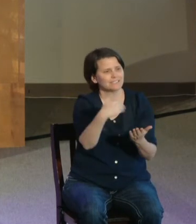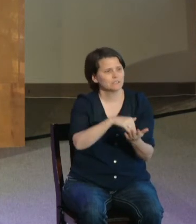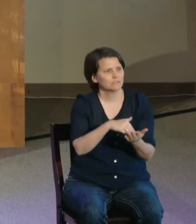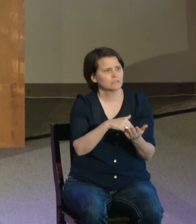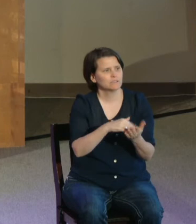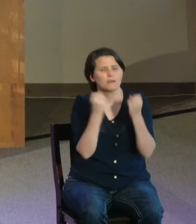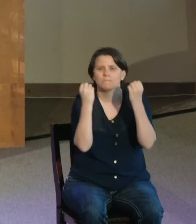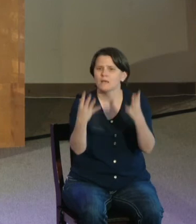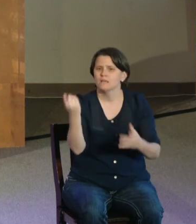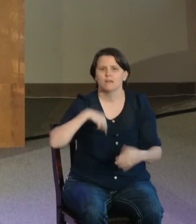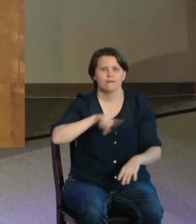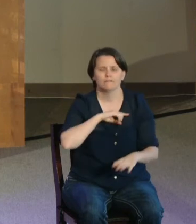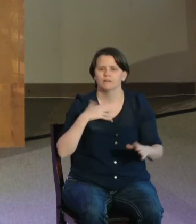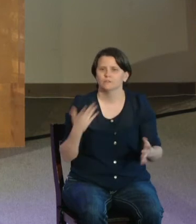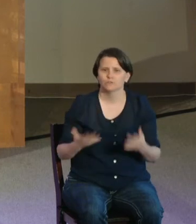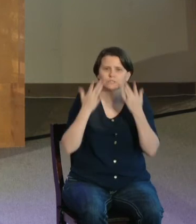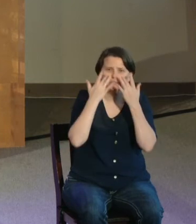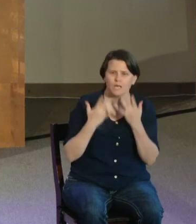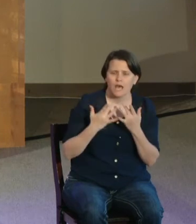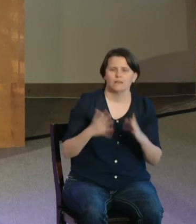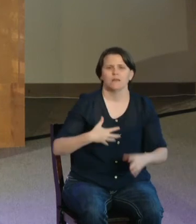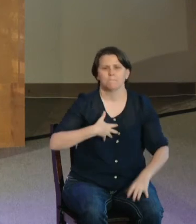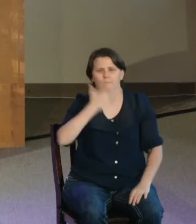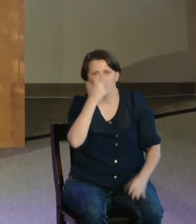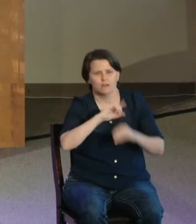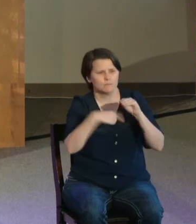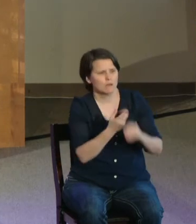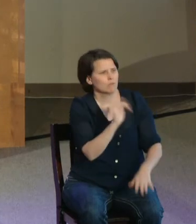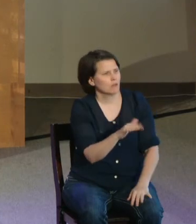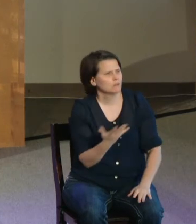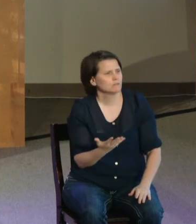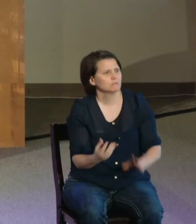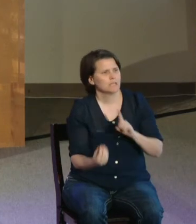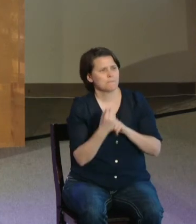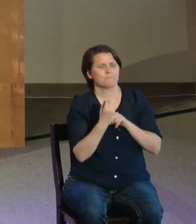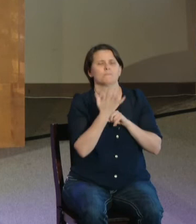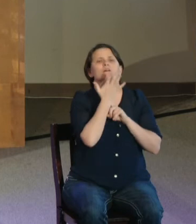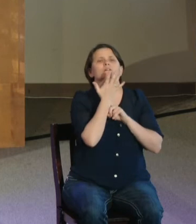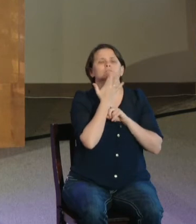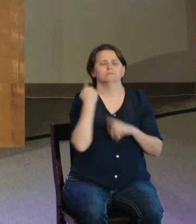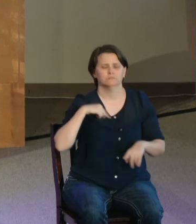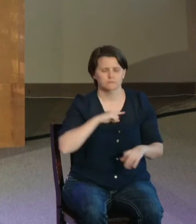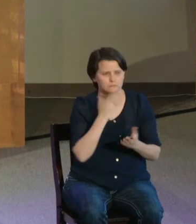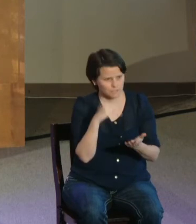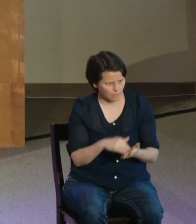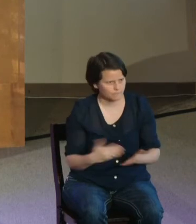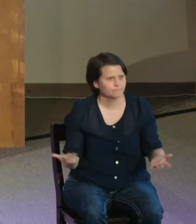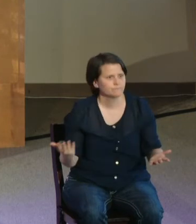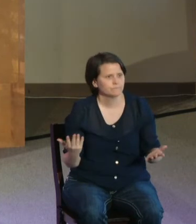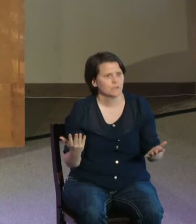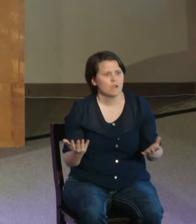sad and ticked off by this radical change, impacting our lives again. For many, we are